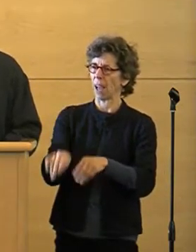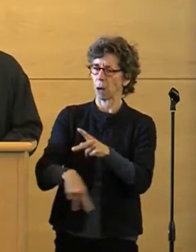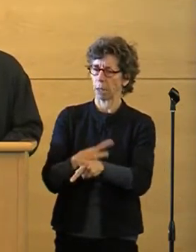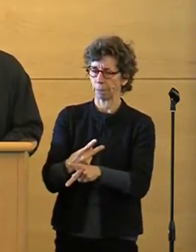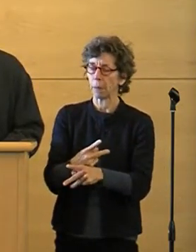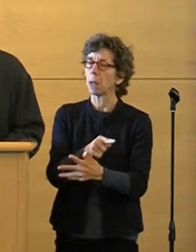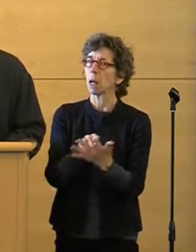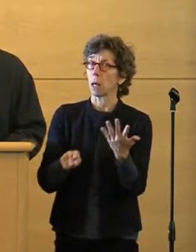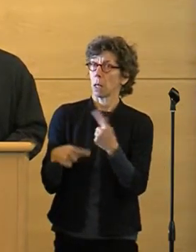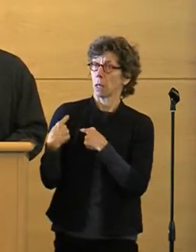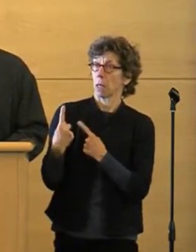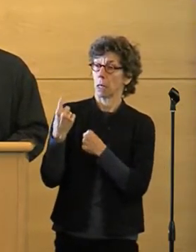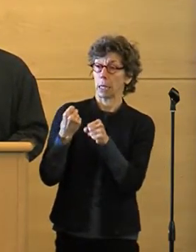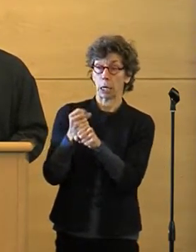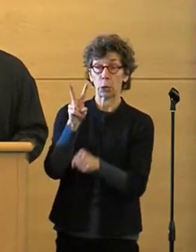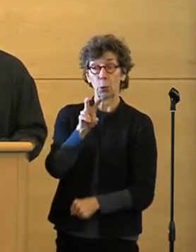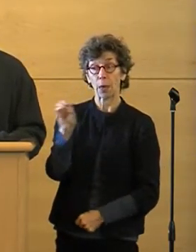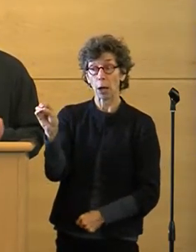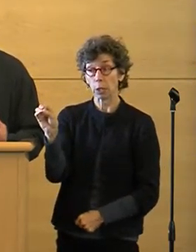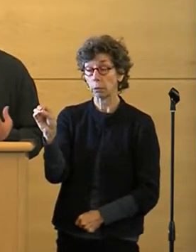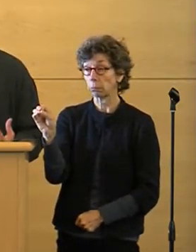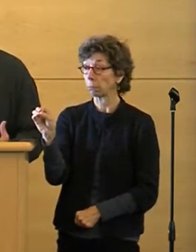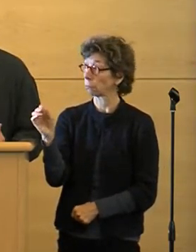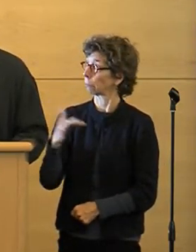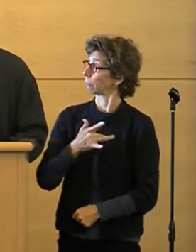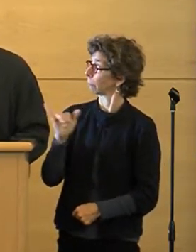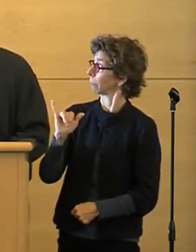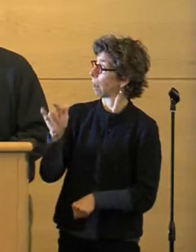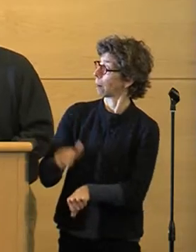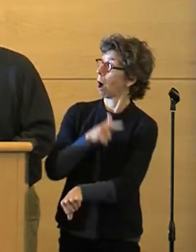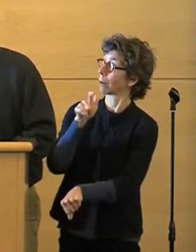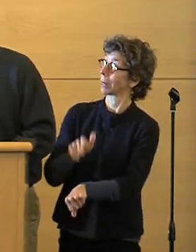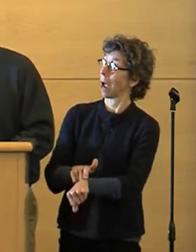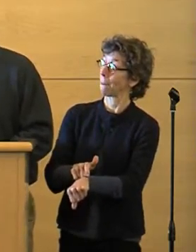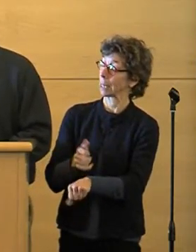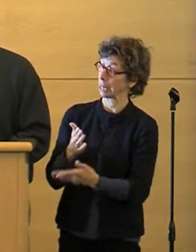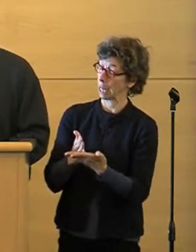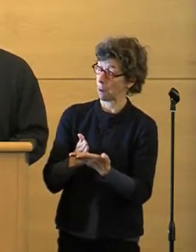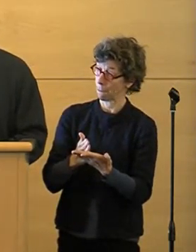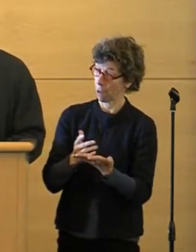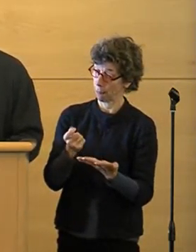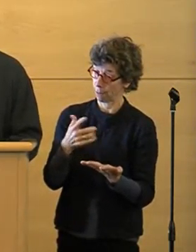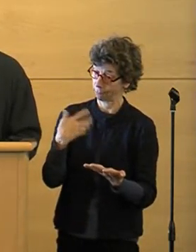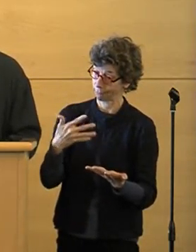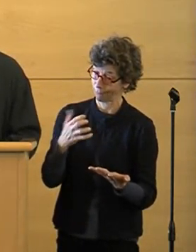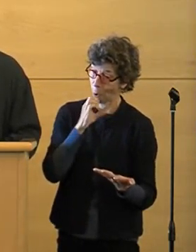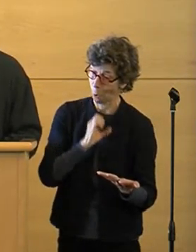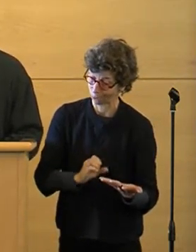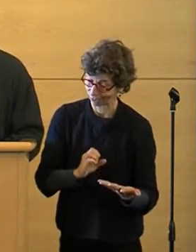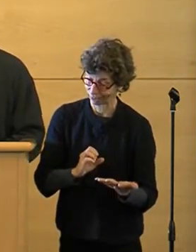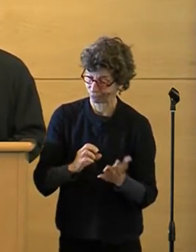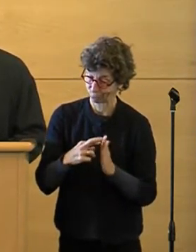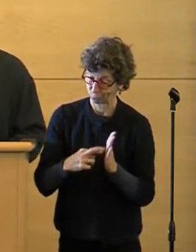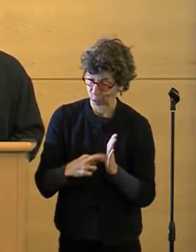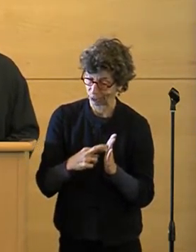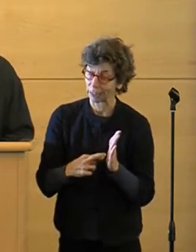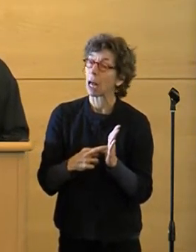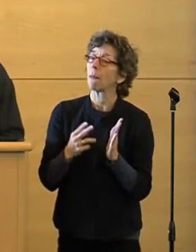hardware, media, telecommunication, and standalone devices, such as information kiosks.